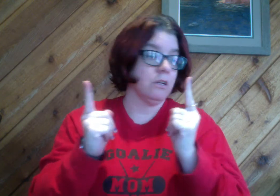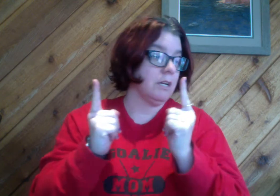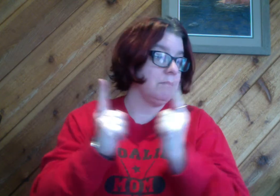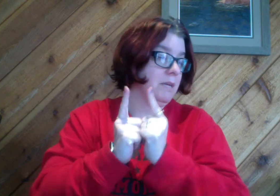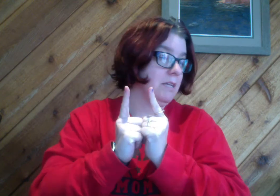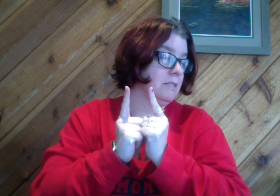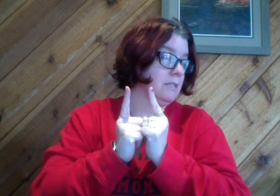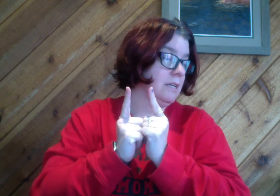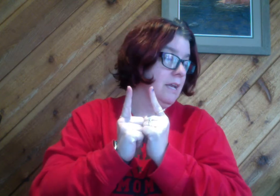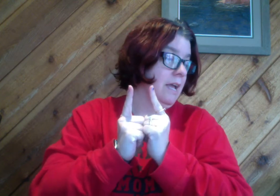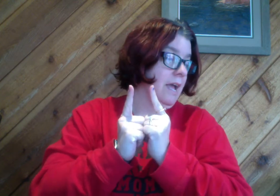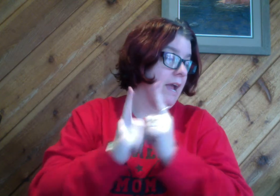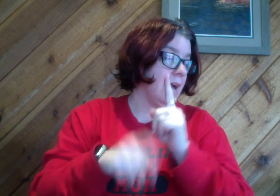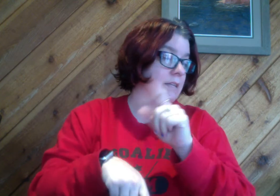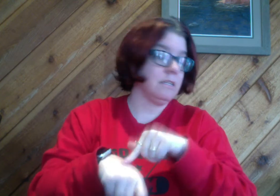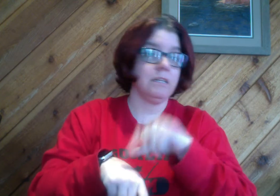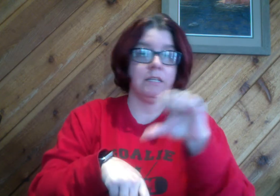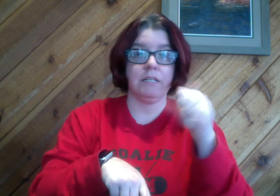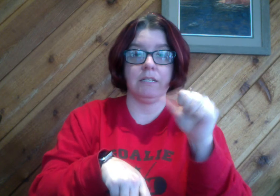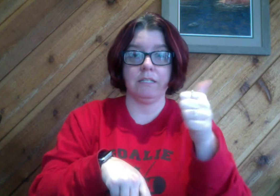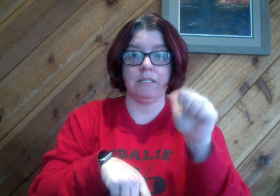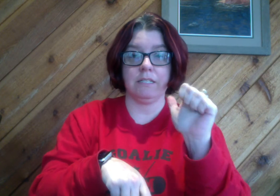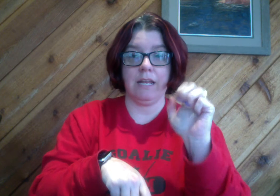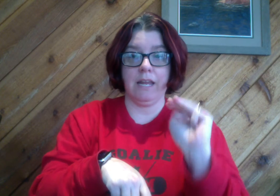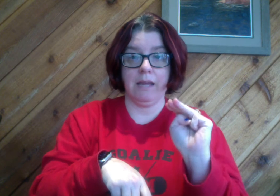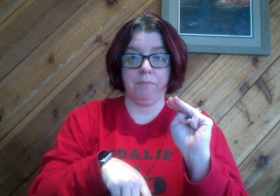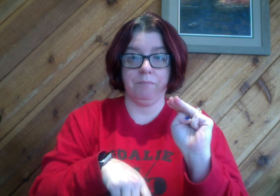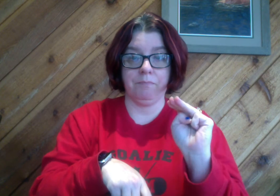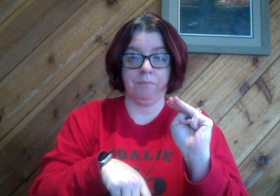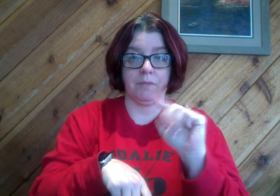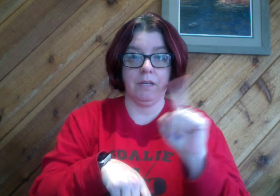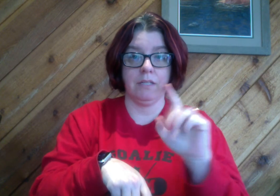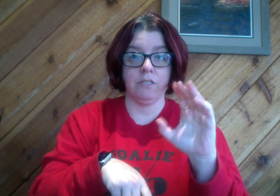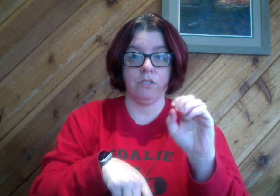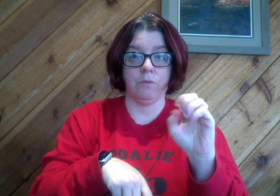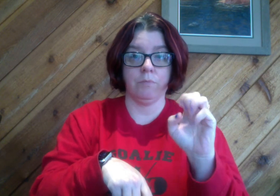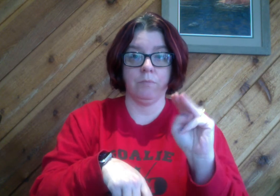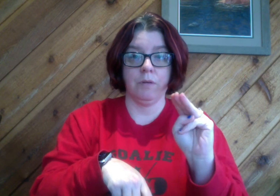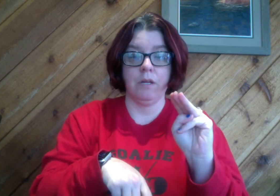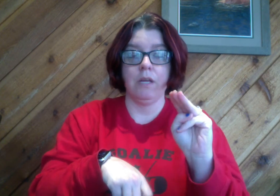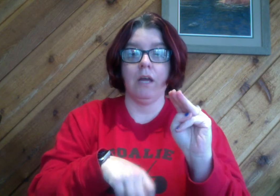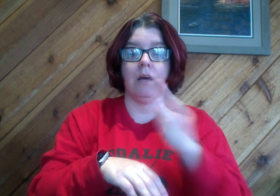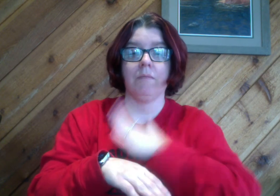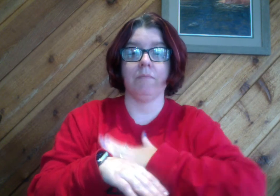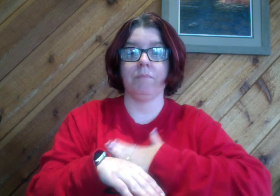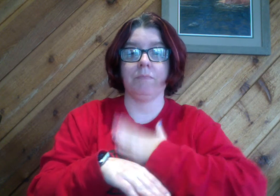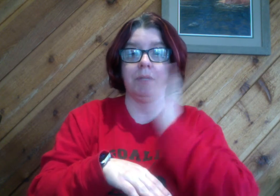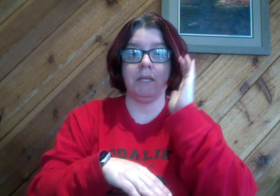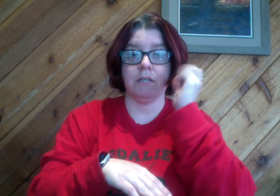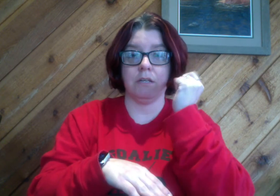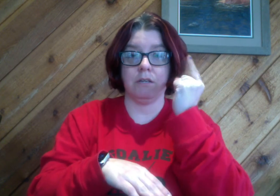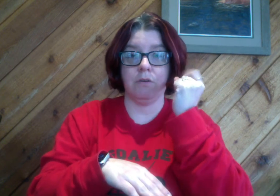gonna meet at 10 a.m. in Zoom. Please notice